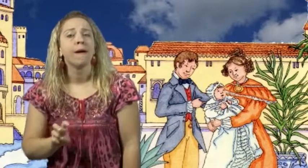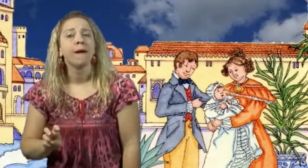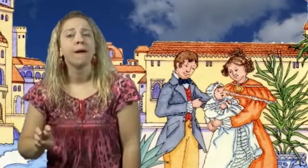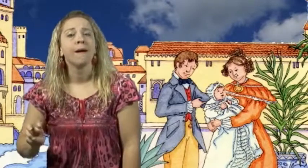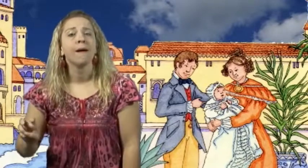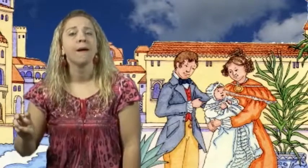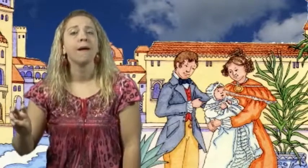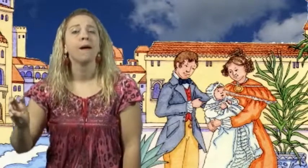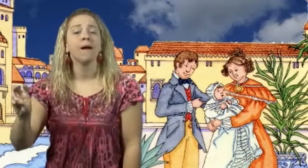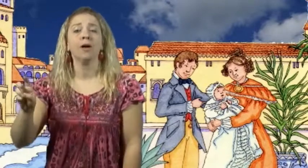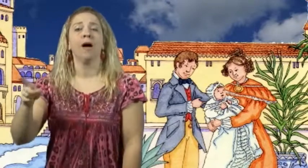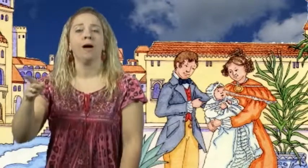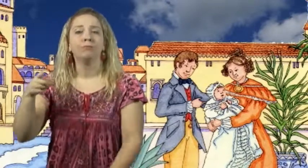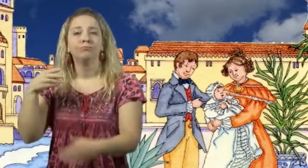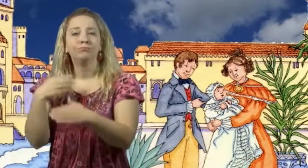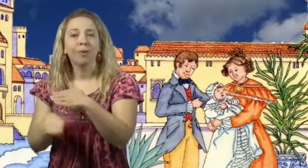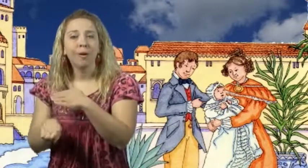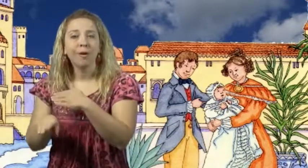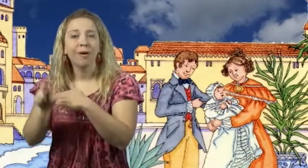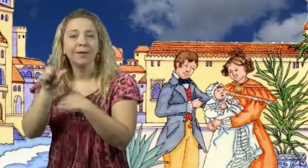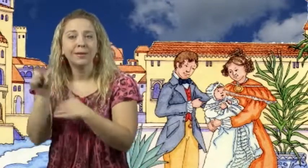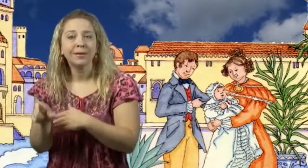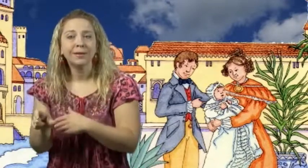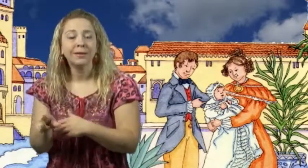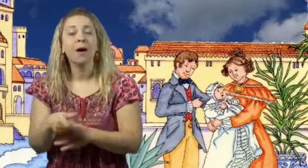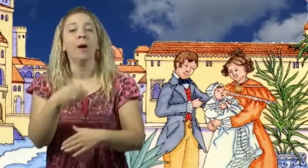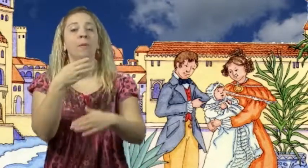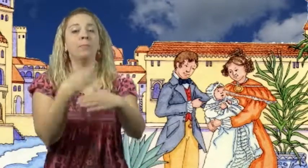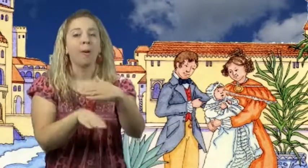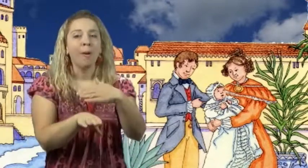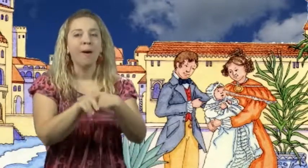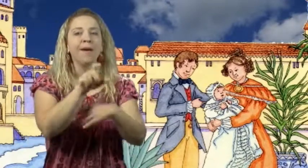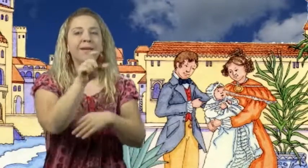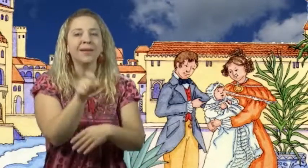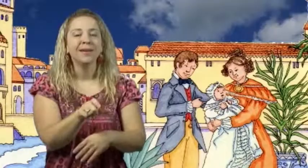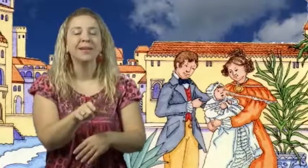Both of their daughters were born while they were traveling in Italy.